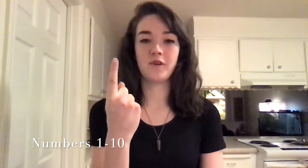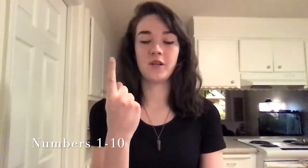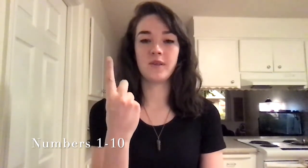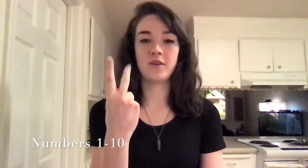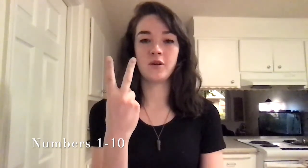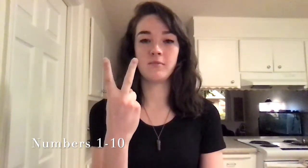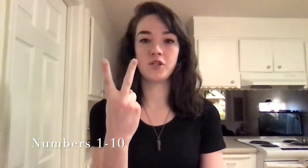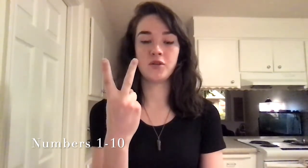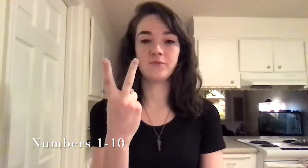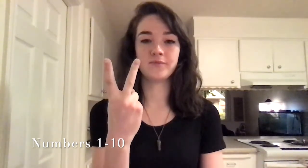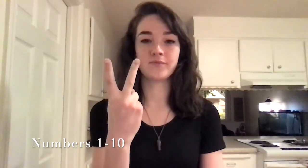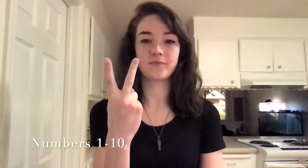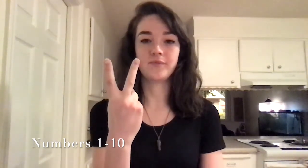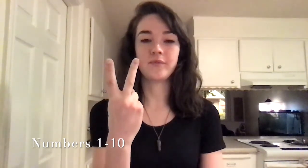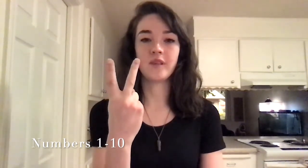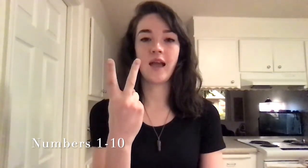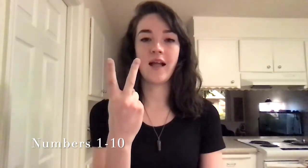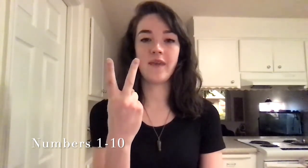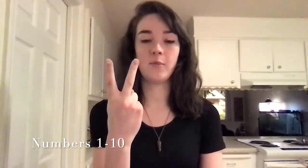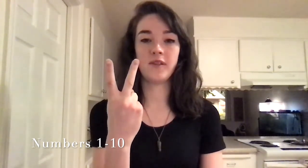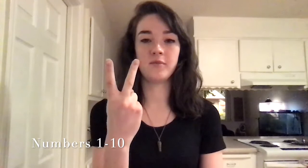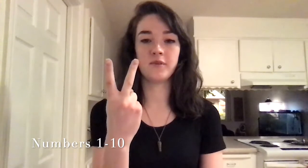with number 2, and then with number